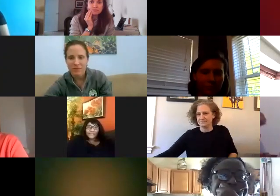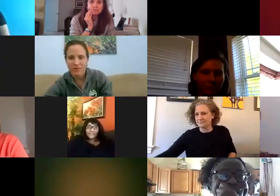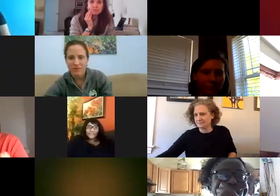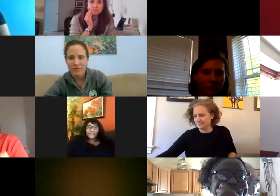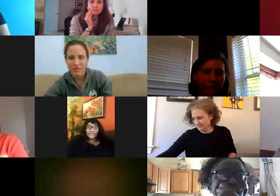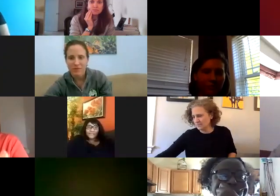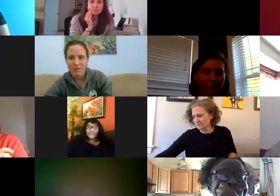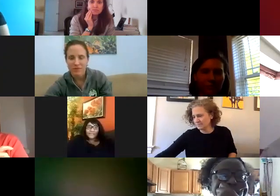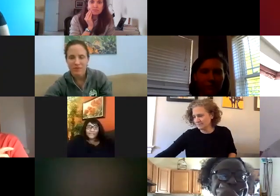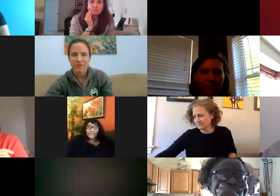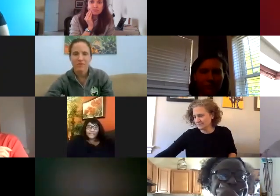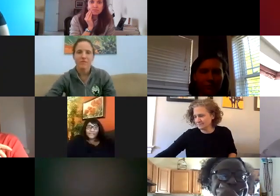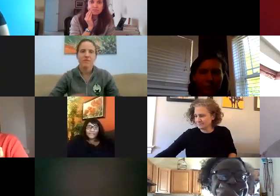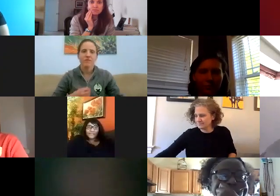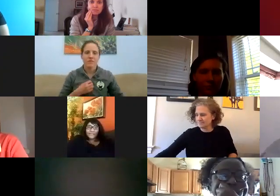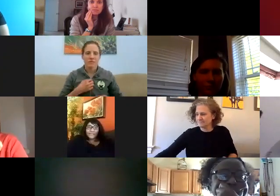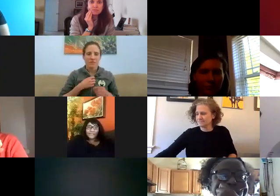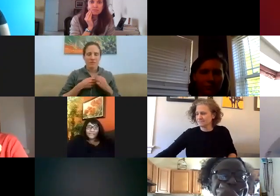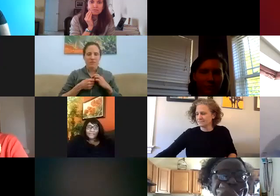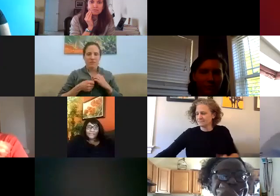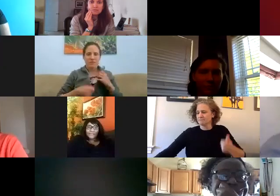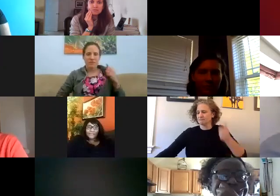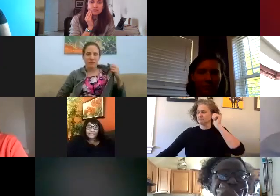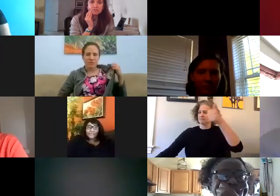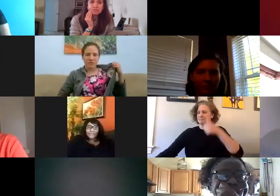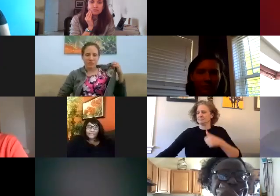Okay, so we have two, great, okay.